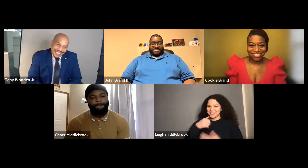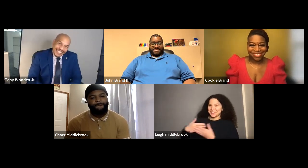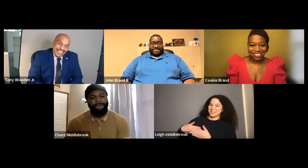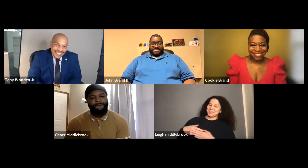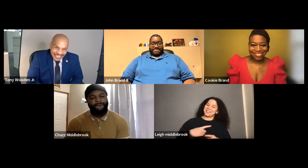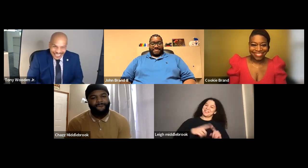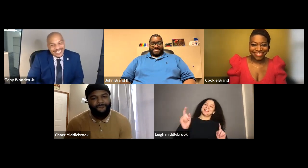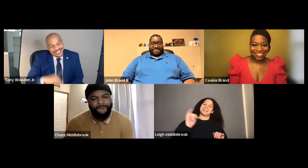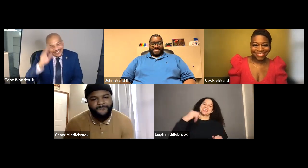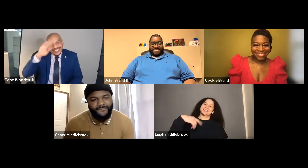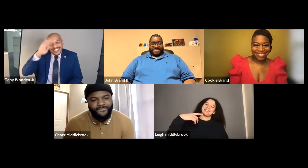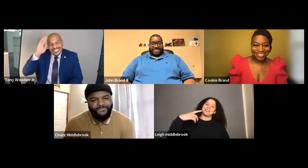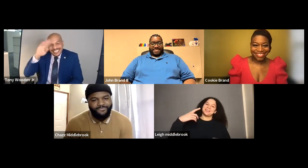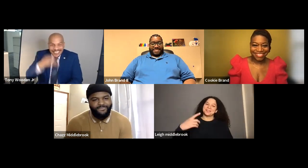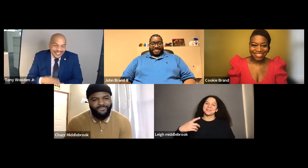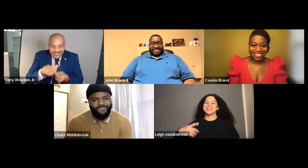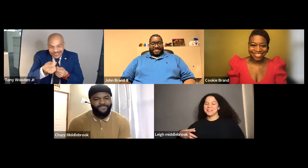family. I ain't a baby, but okay.